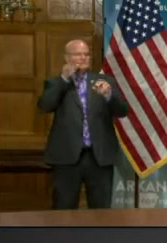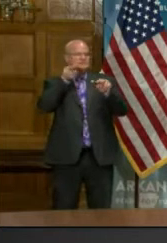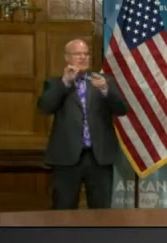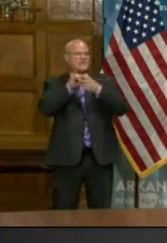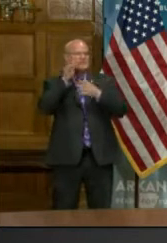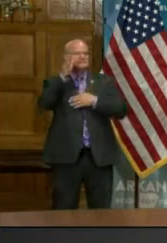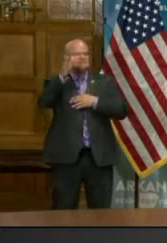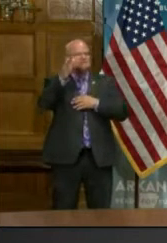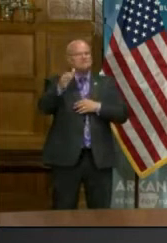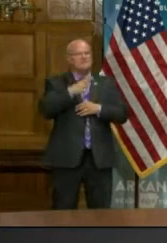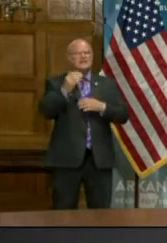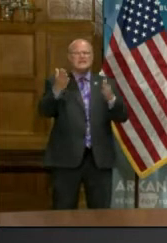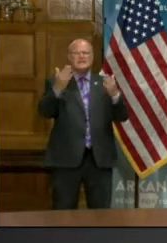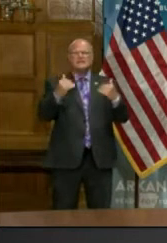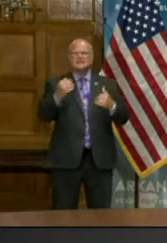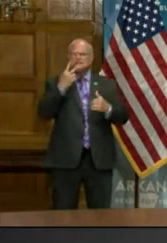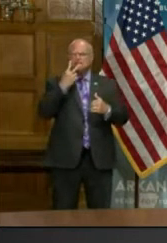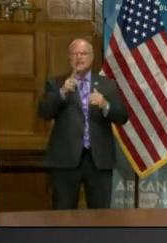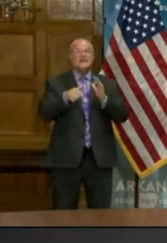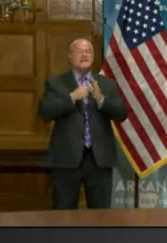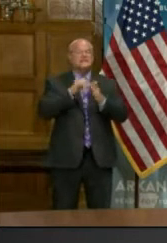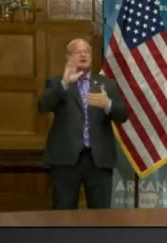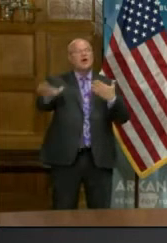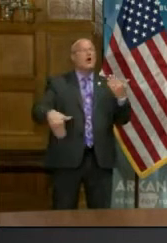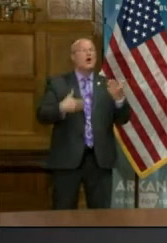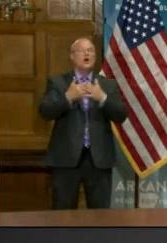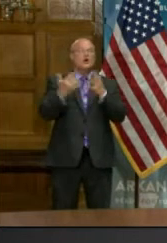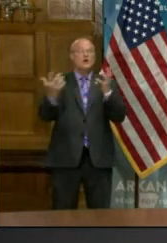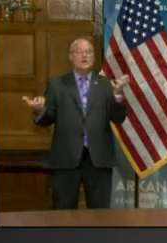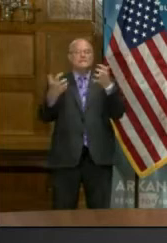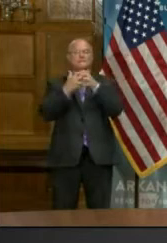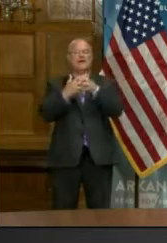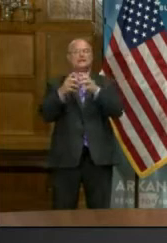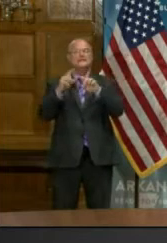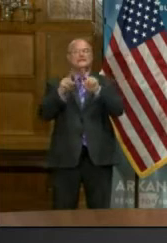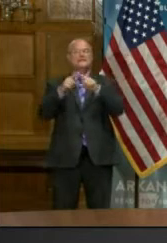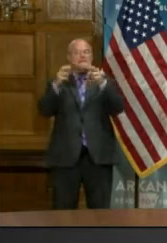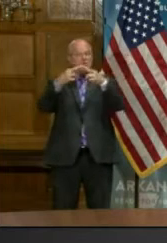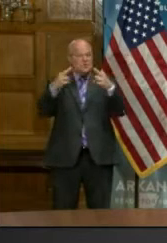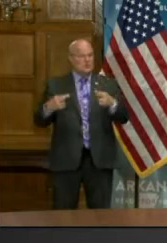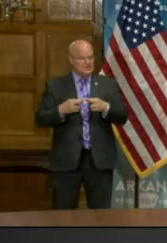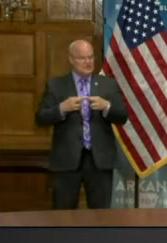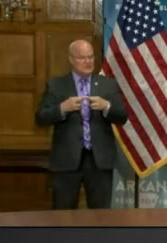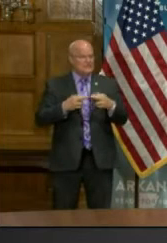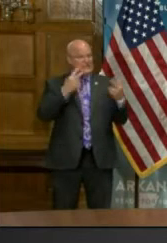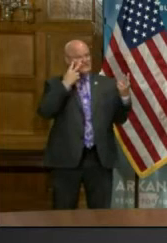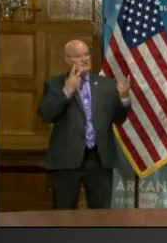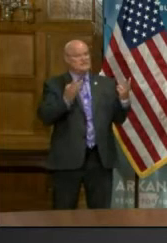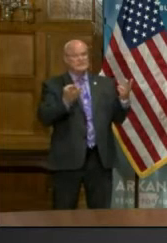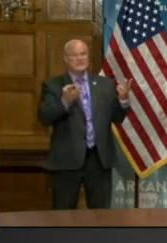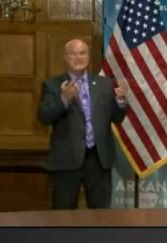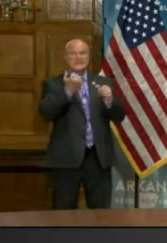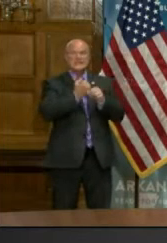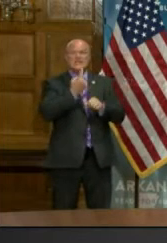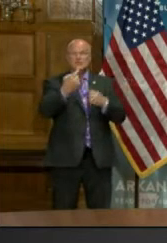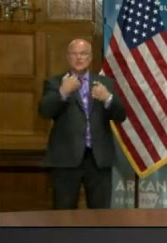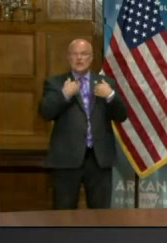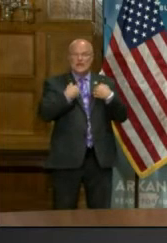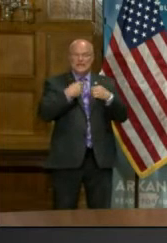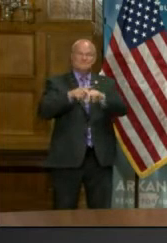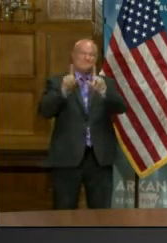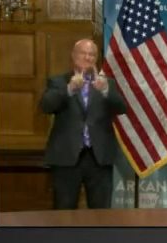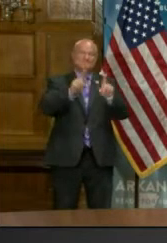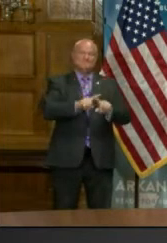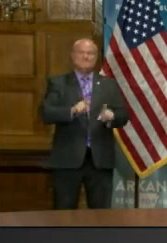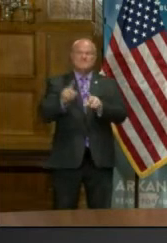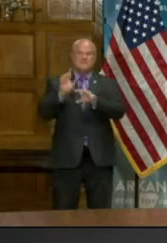days, and then let's see if there's, and this is all of them combined, the different regions, and you can see there each one of them has a